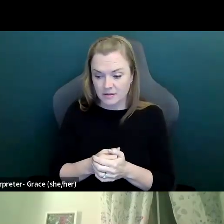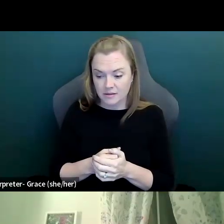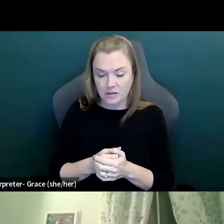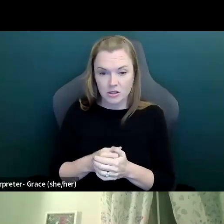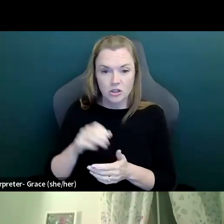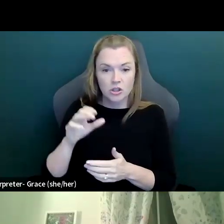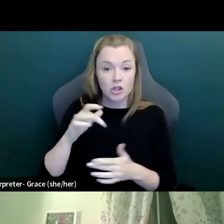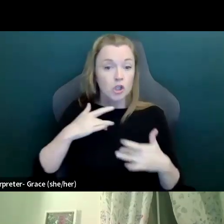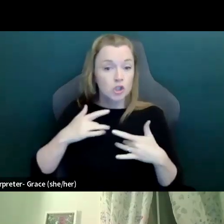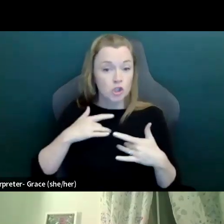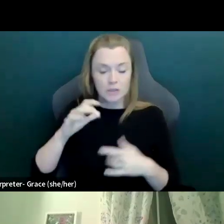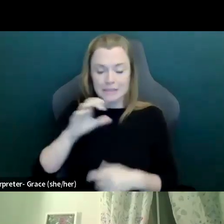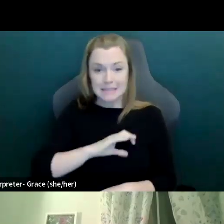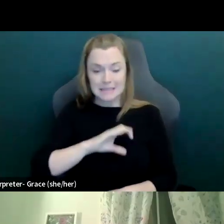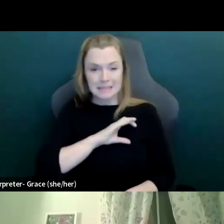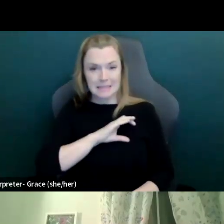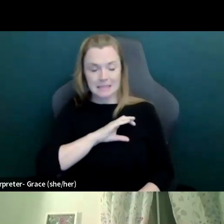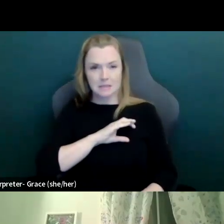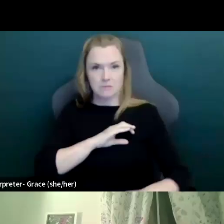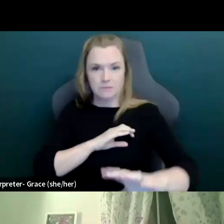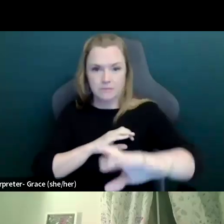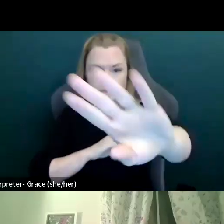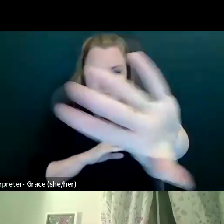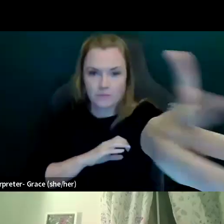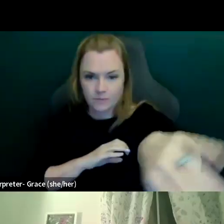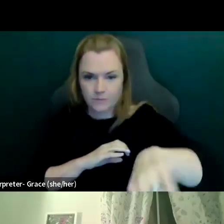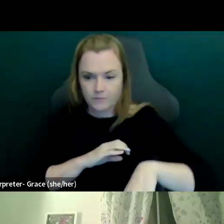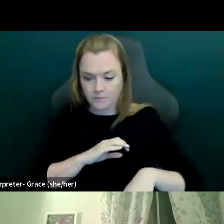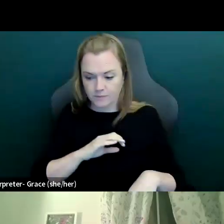Citizens, you will see people,